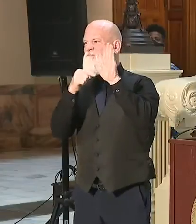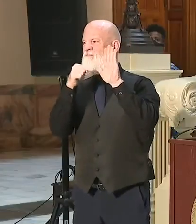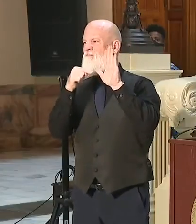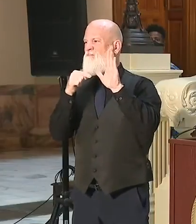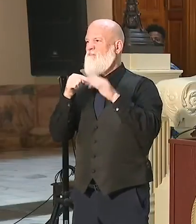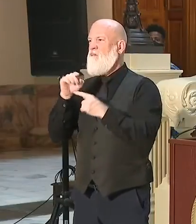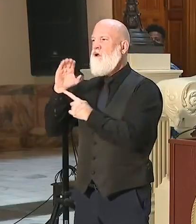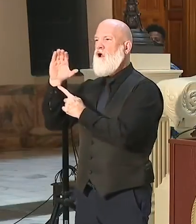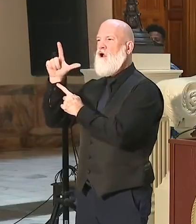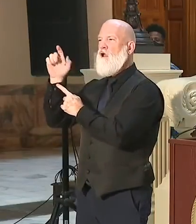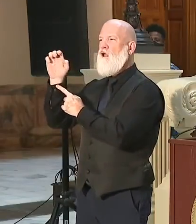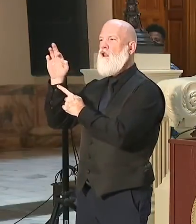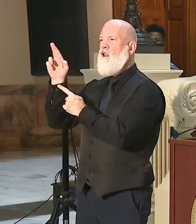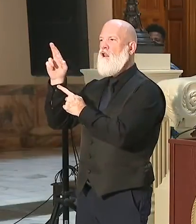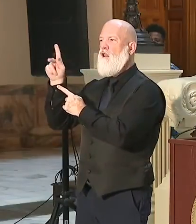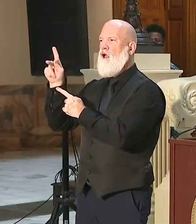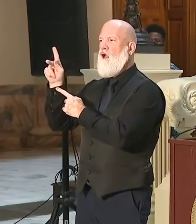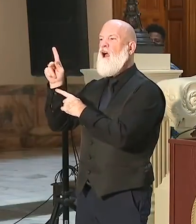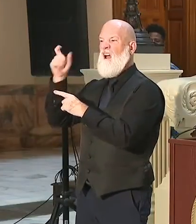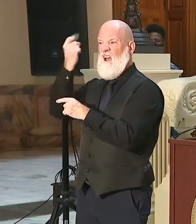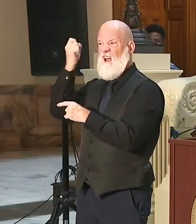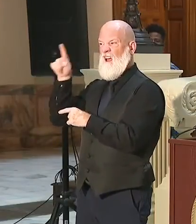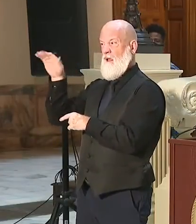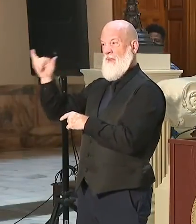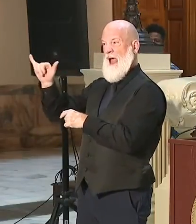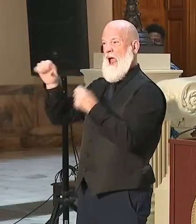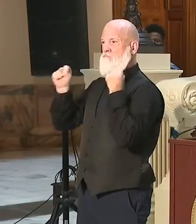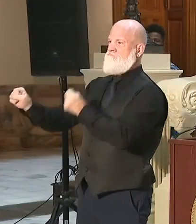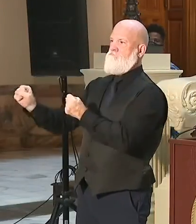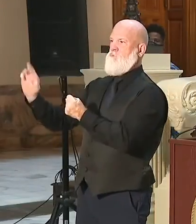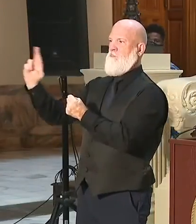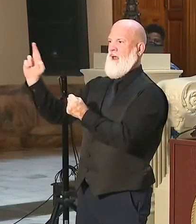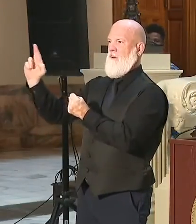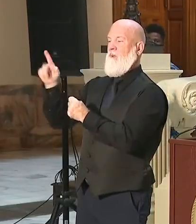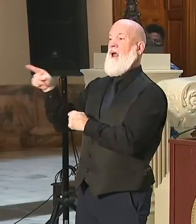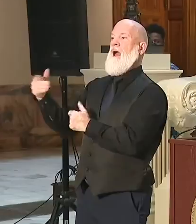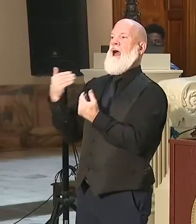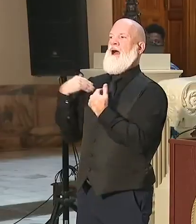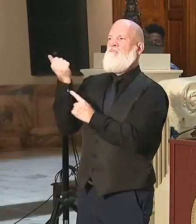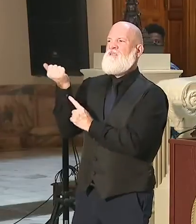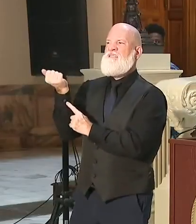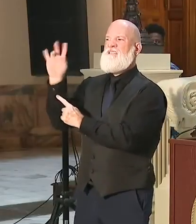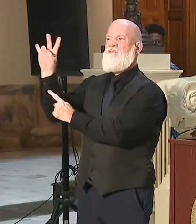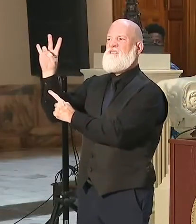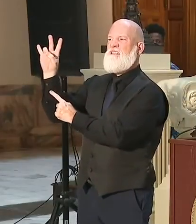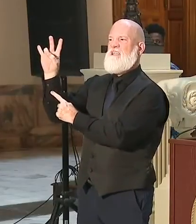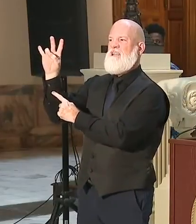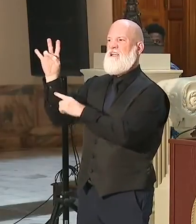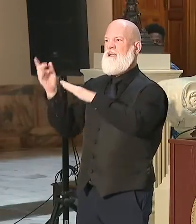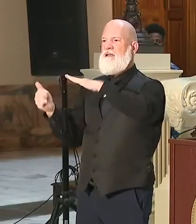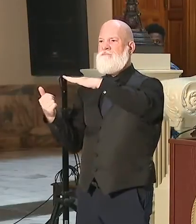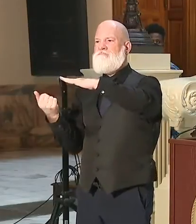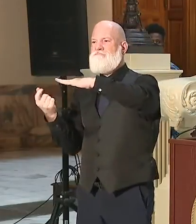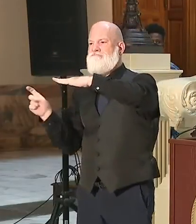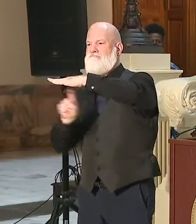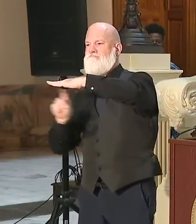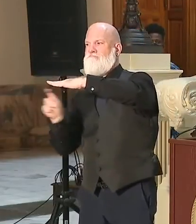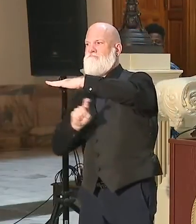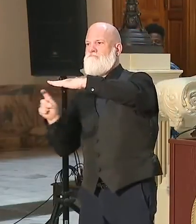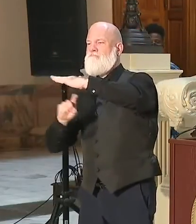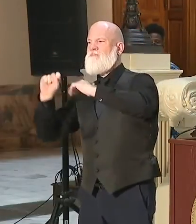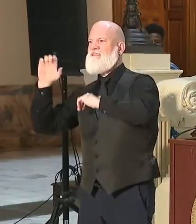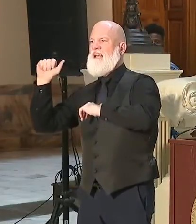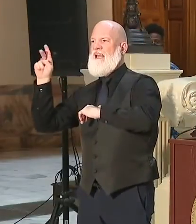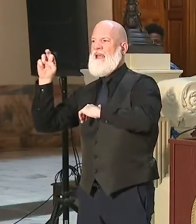scanners, I believe. And in one scanner, she'd forgotten to add a school board race. So she called her vendor, which I believe is called